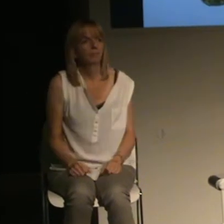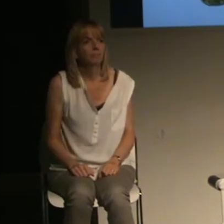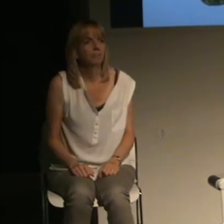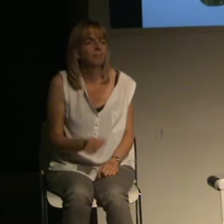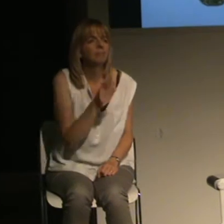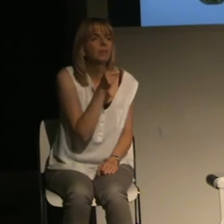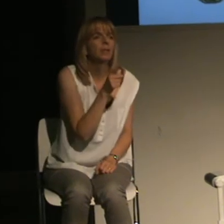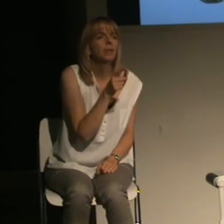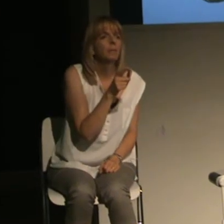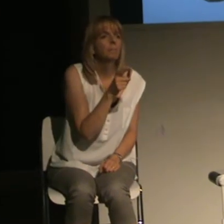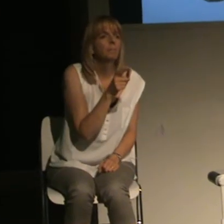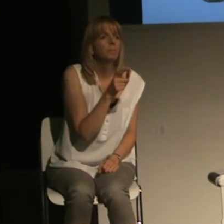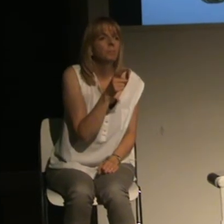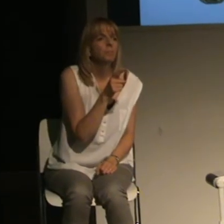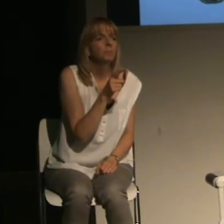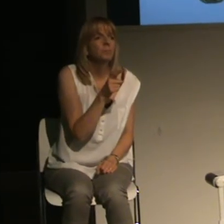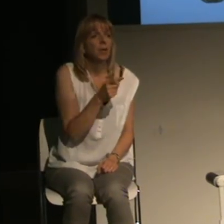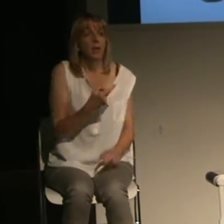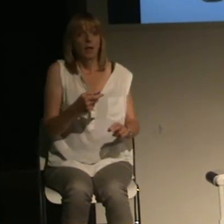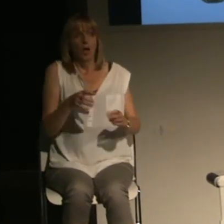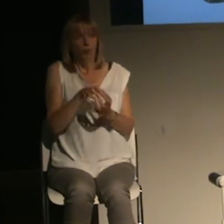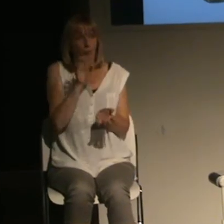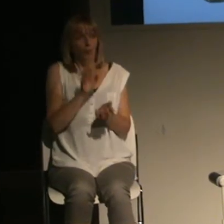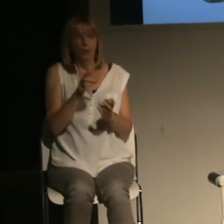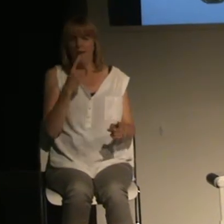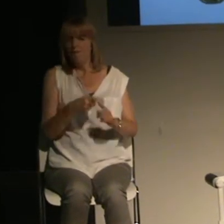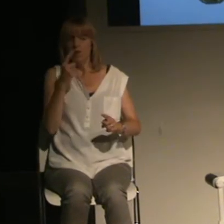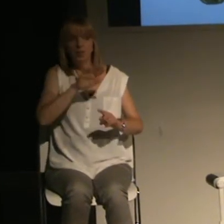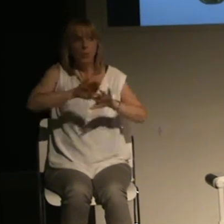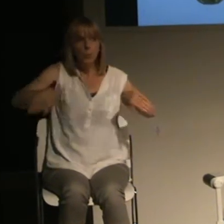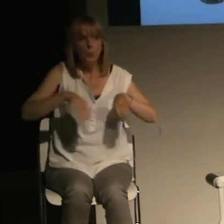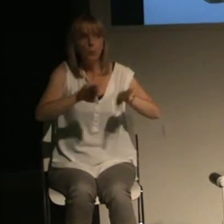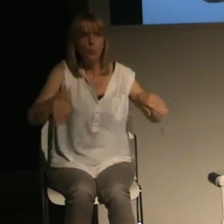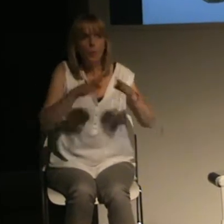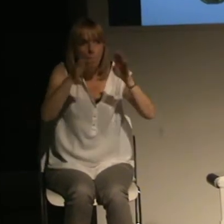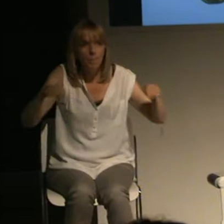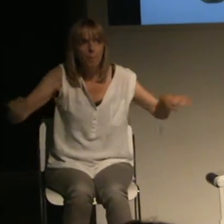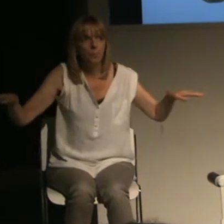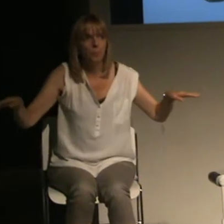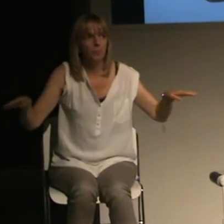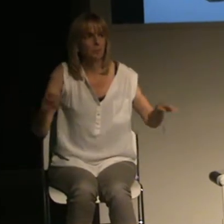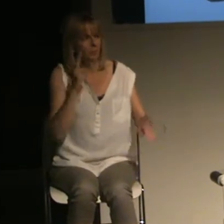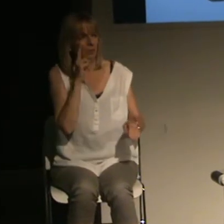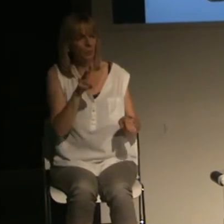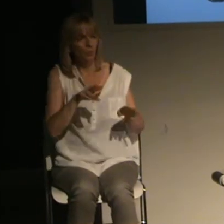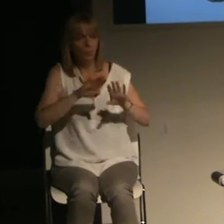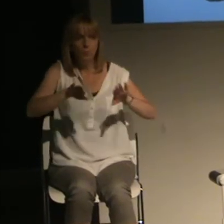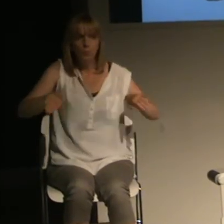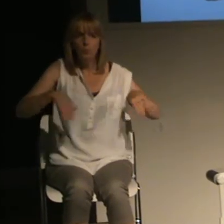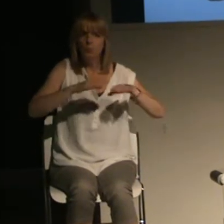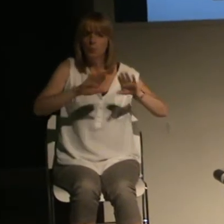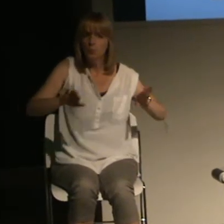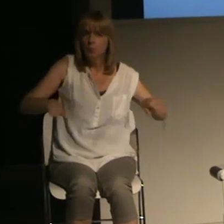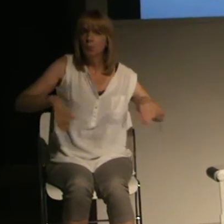there. How fast can a crocodile swim? That's a good question because we saw them moving fairly slowly under the water there when they were reporting. But do we know roughly